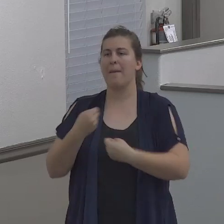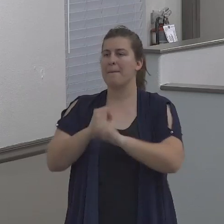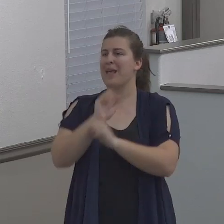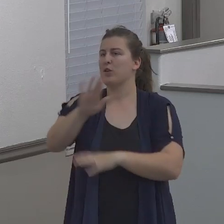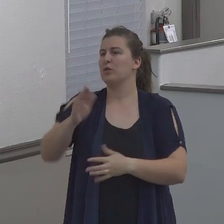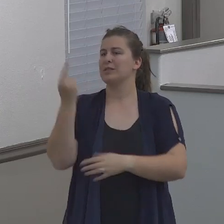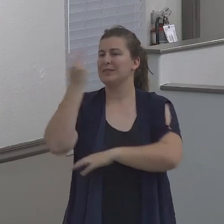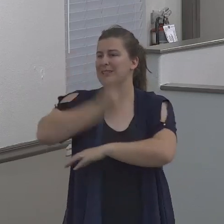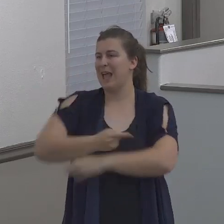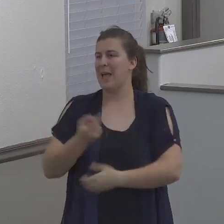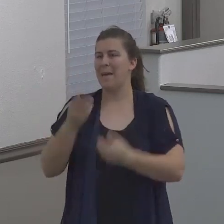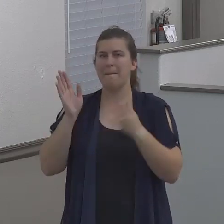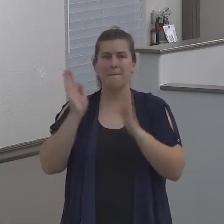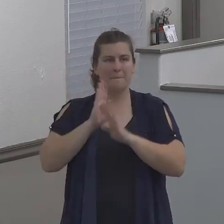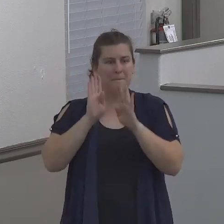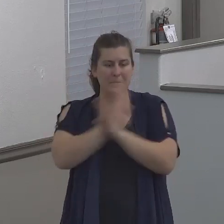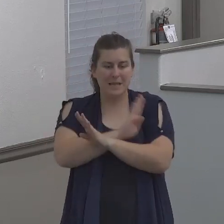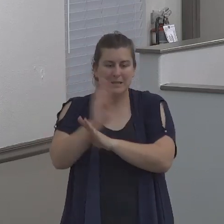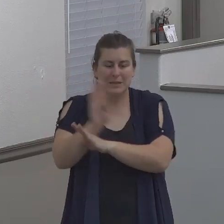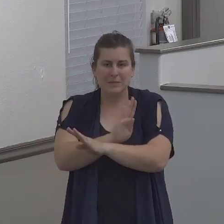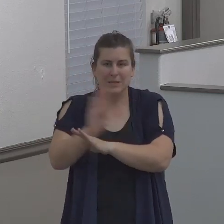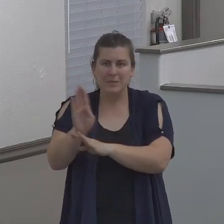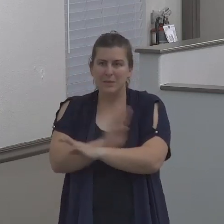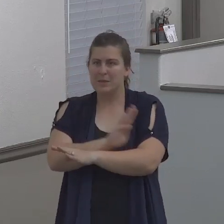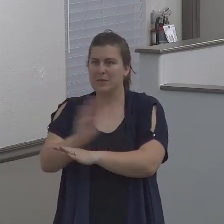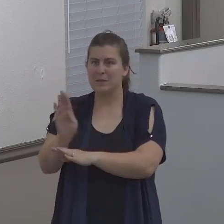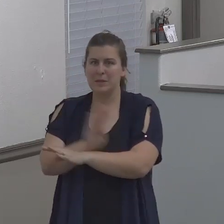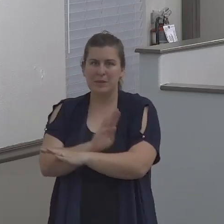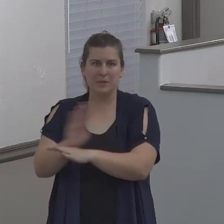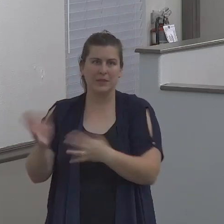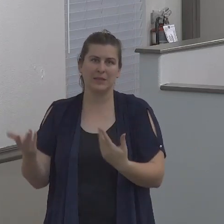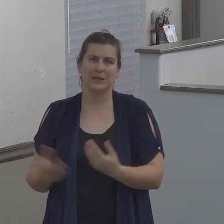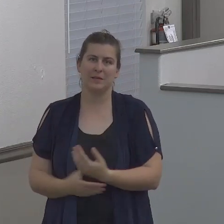going to try to put things in your way. And he's going to try to make your day busy.